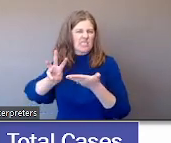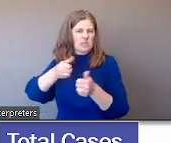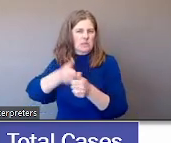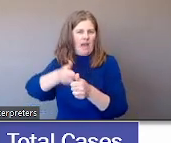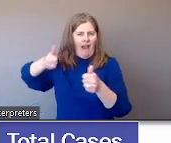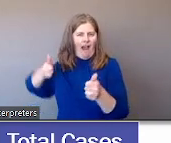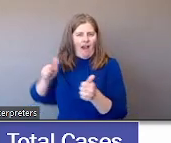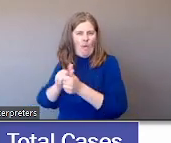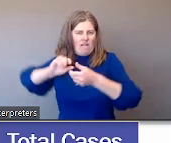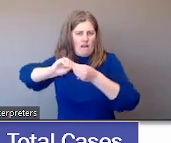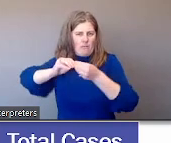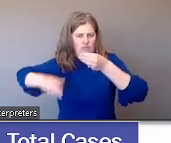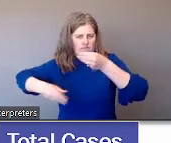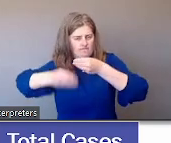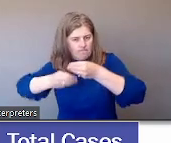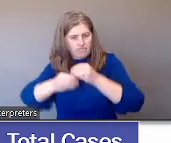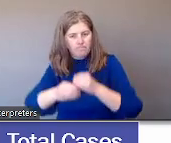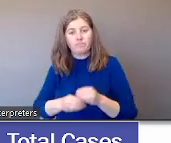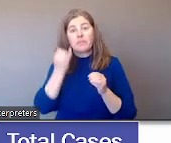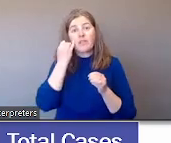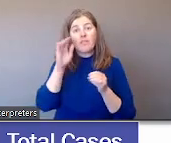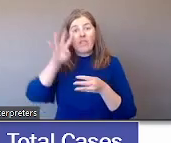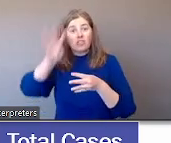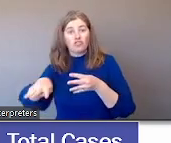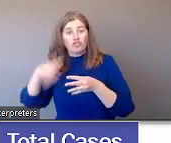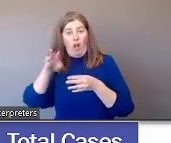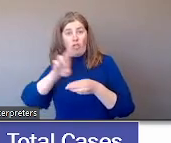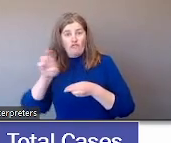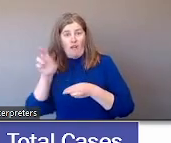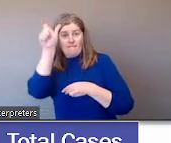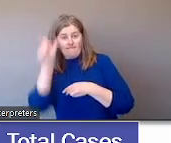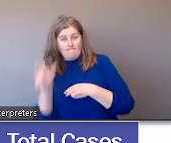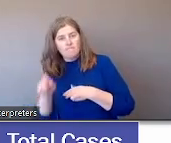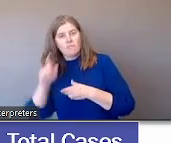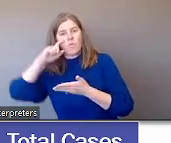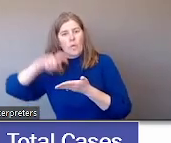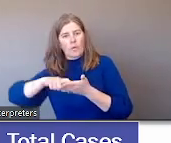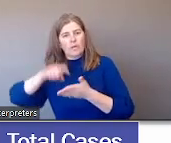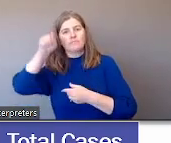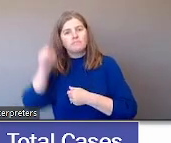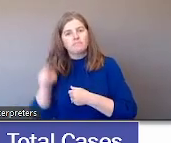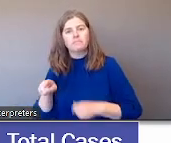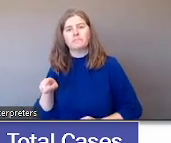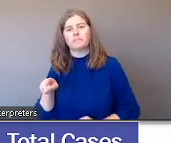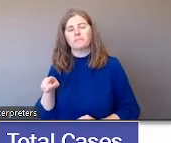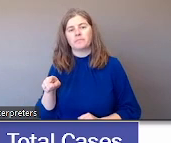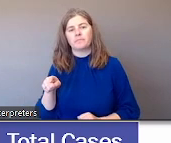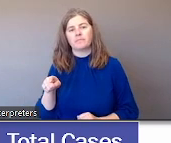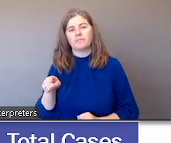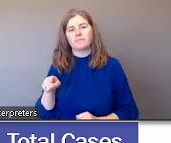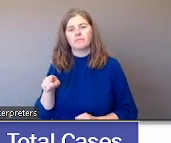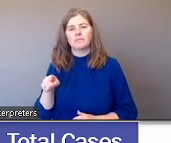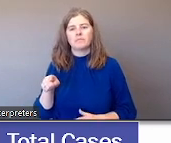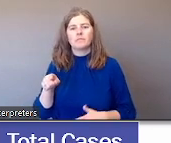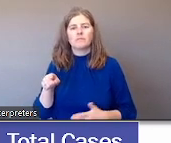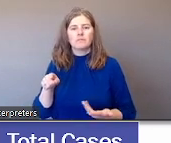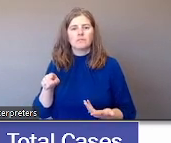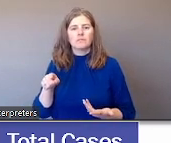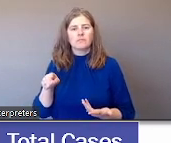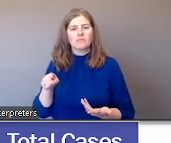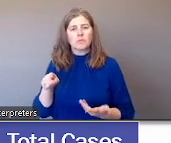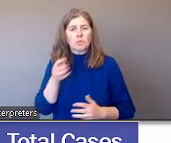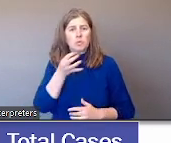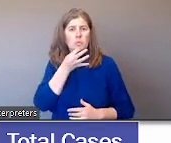to the tables on the right, you can see that, we're coming in